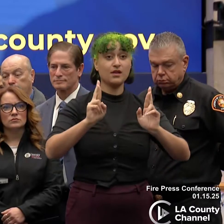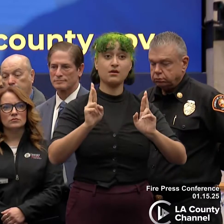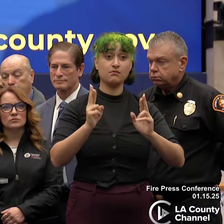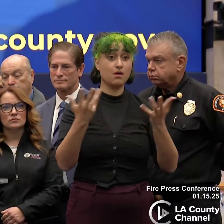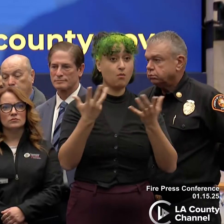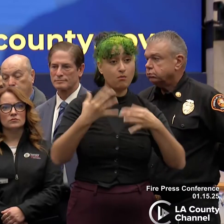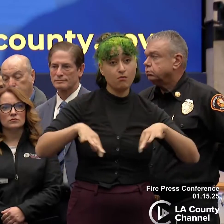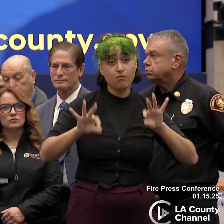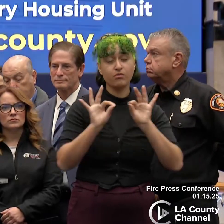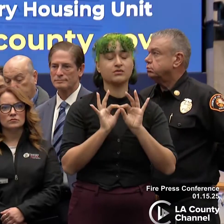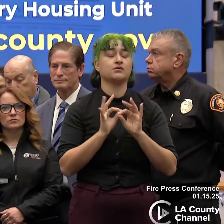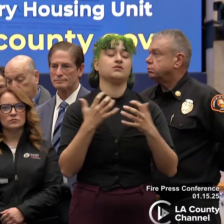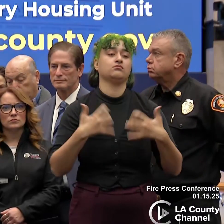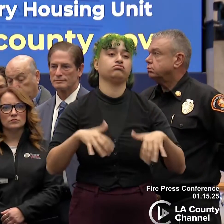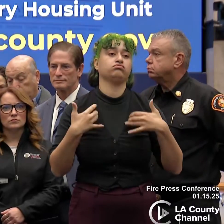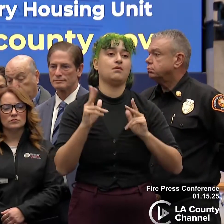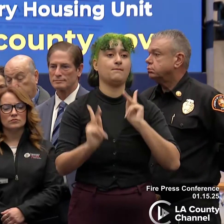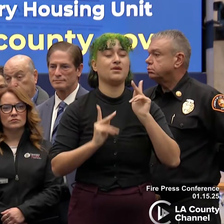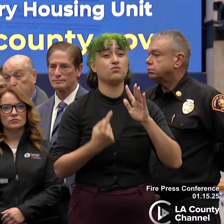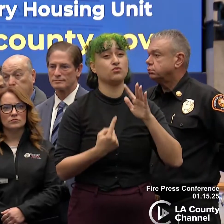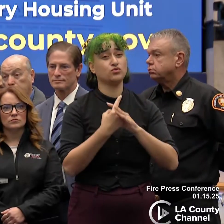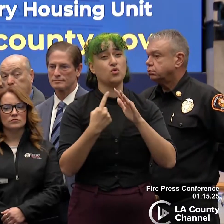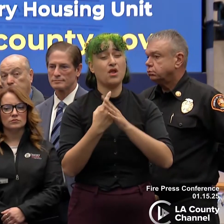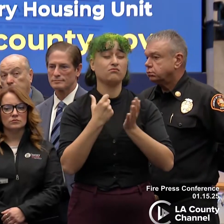of the residents that showed up.